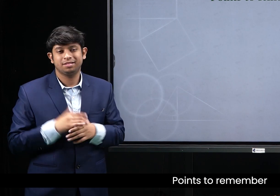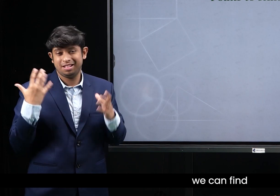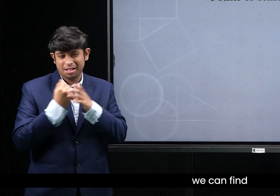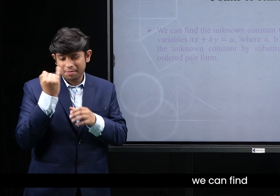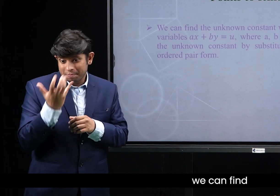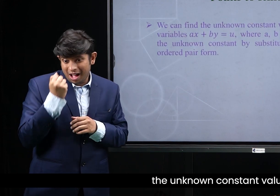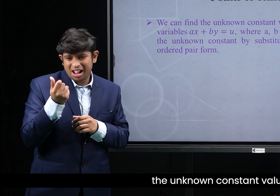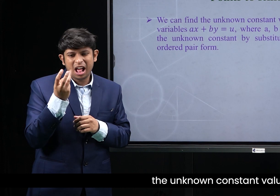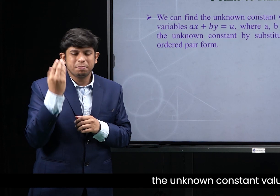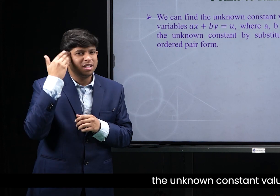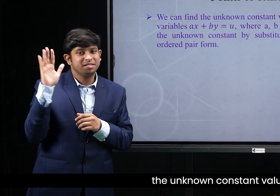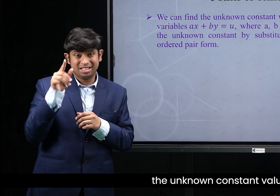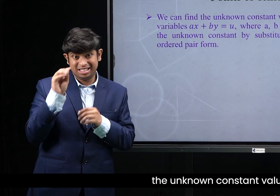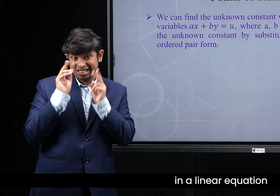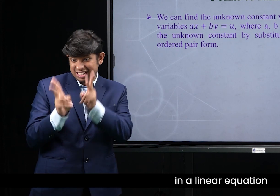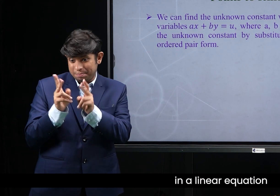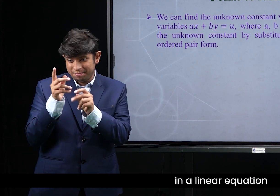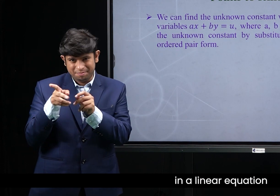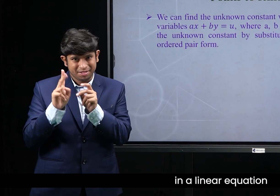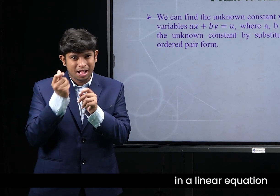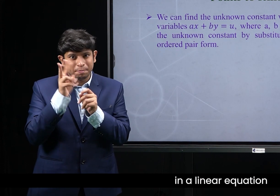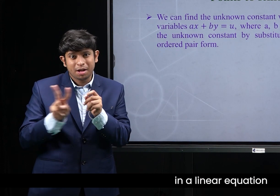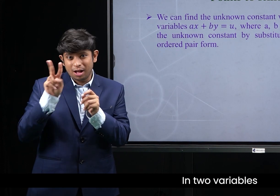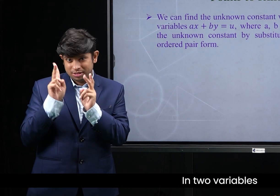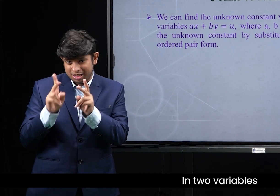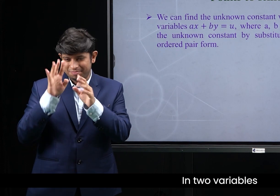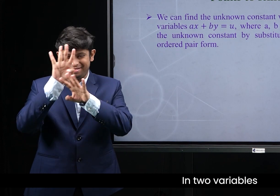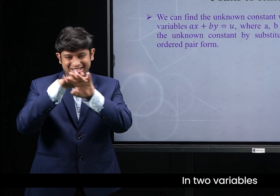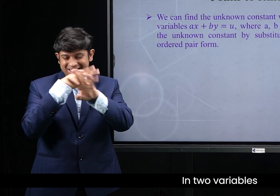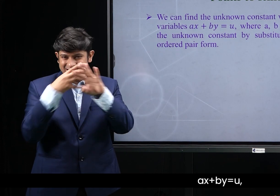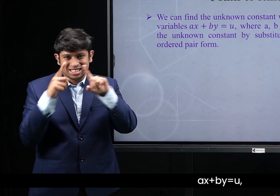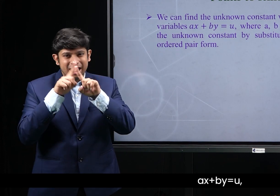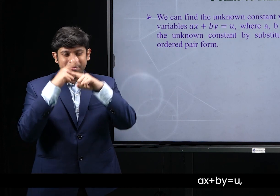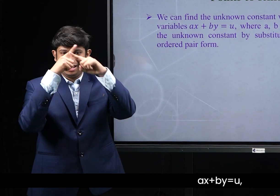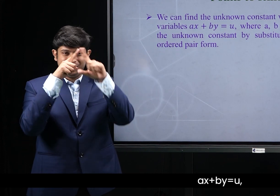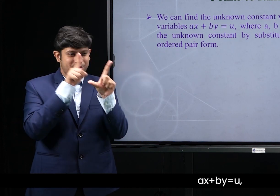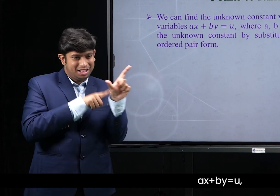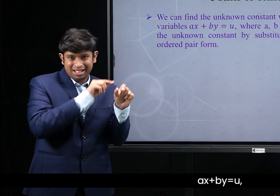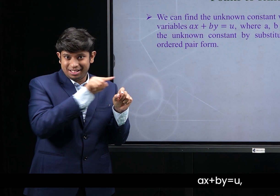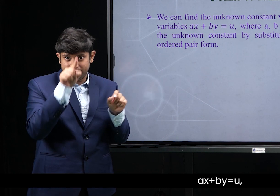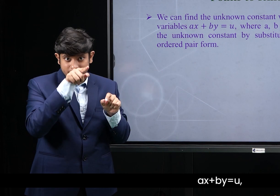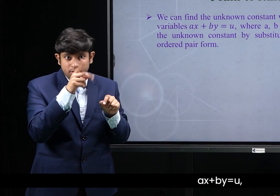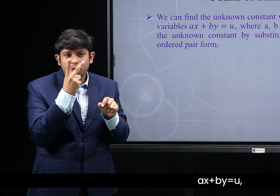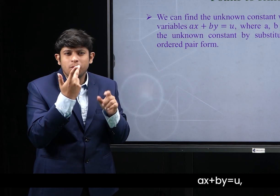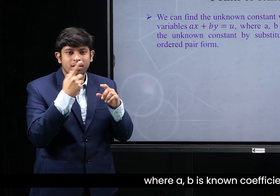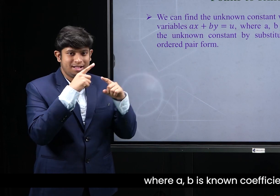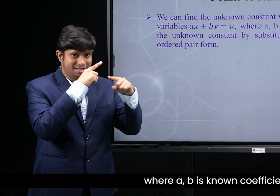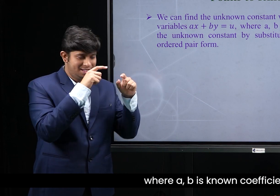We can find the unknown constant value in a linear equation in two variables ax plus by is equal to u, where ab is